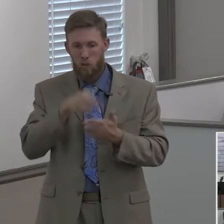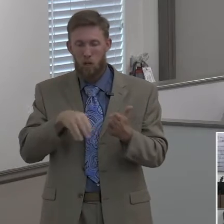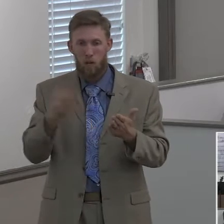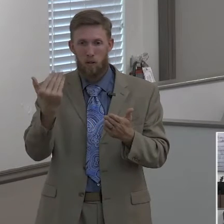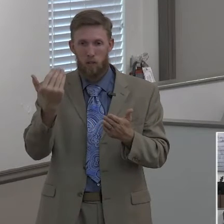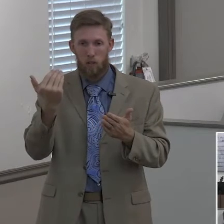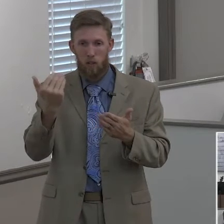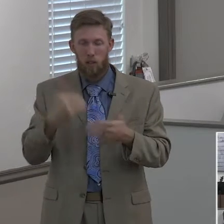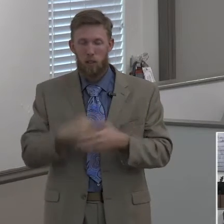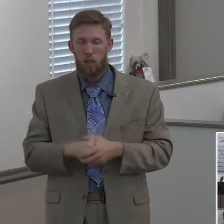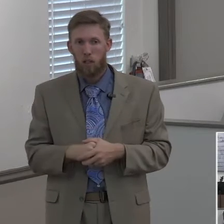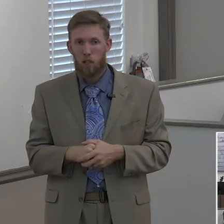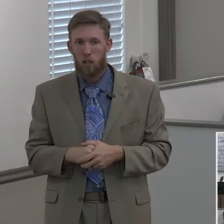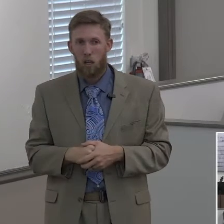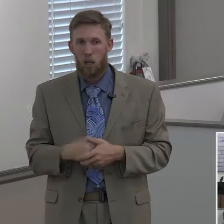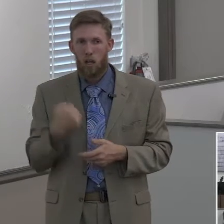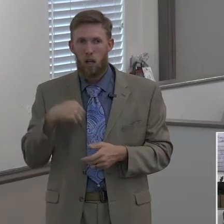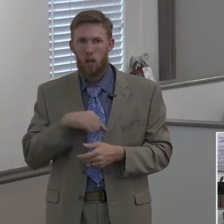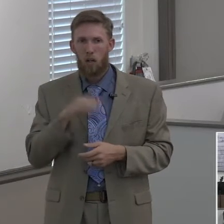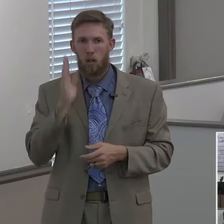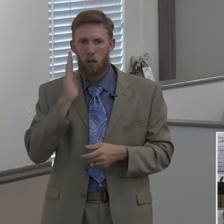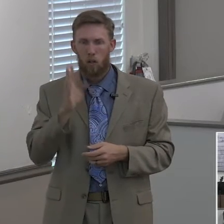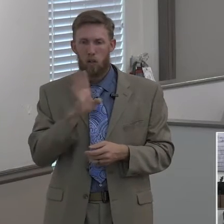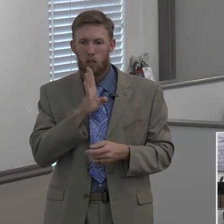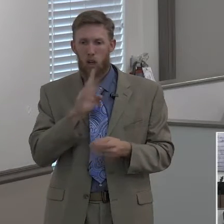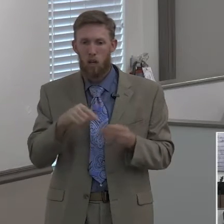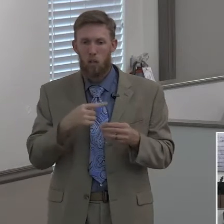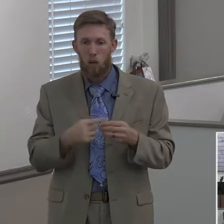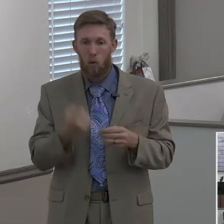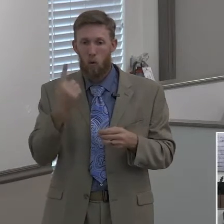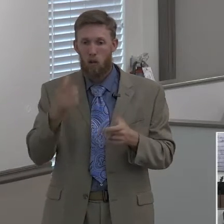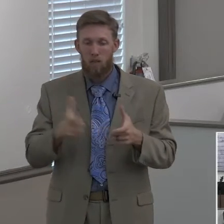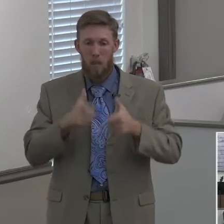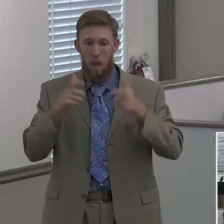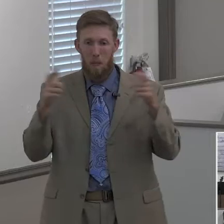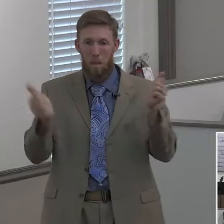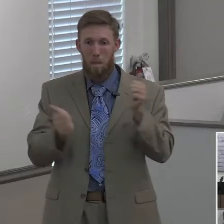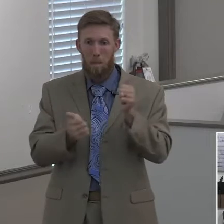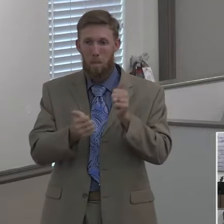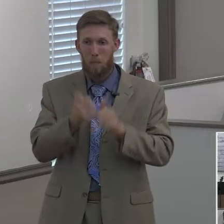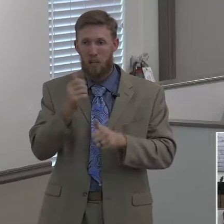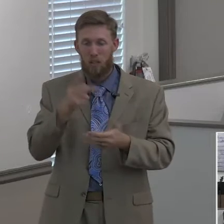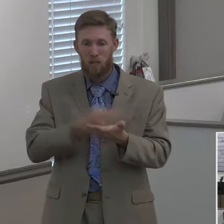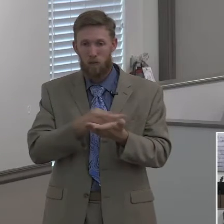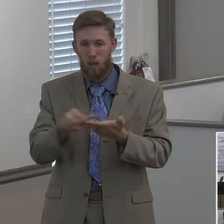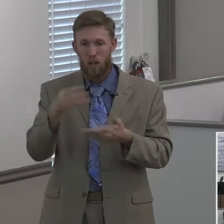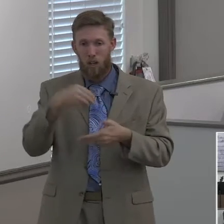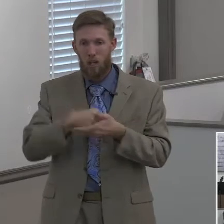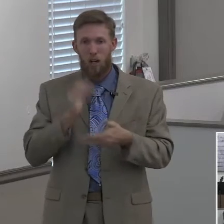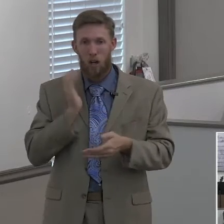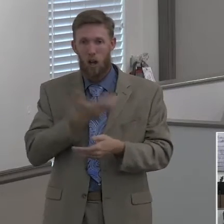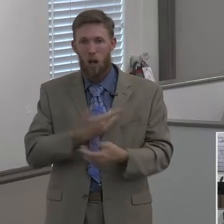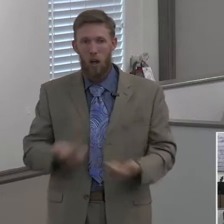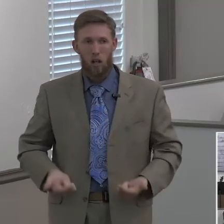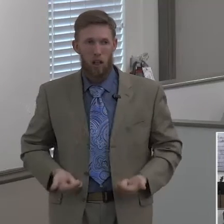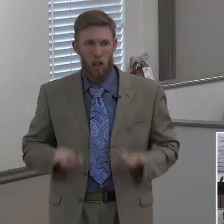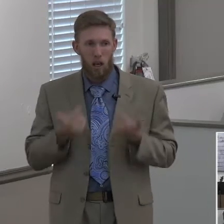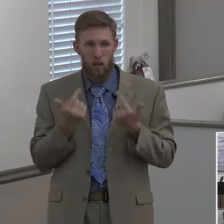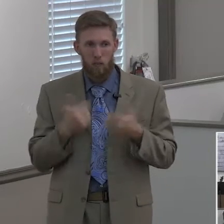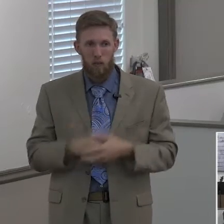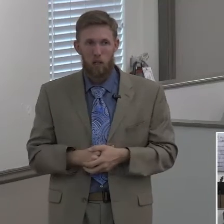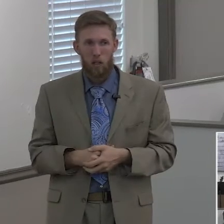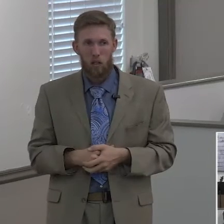And tonight, I'm going to speak to you about one of the greatest failures of our lives. Now, if I said to you